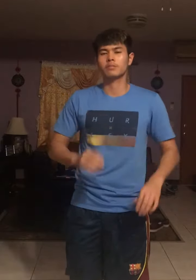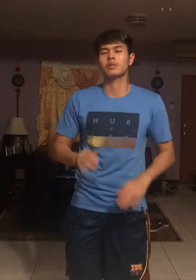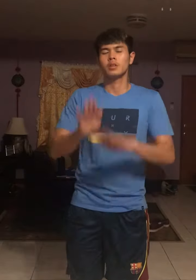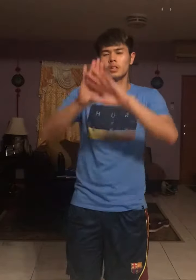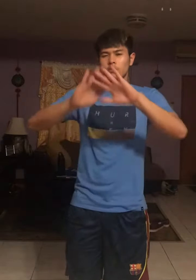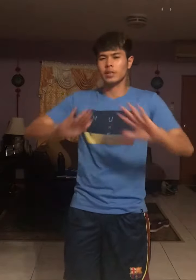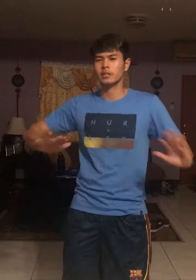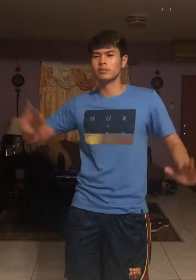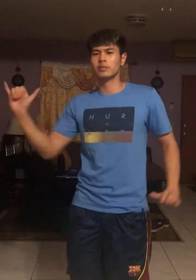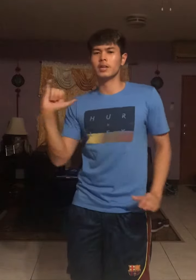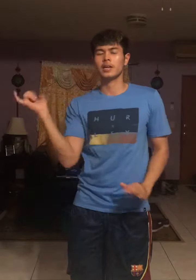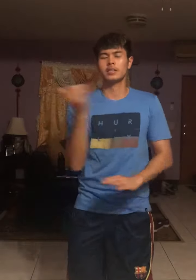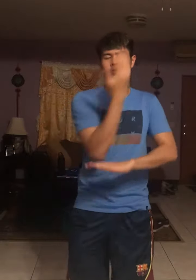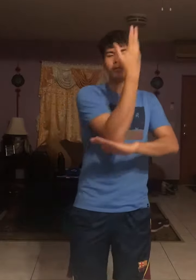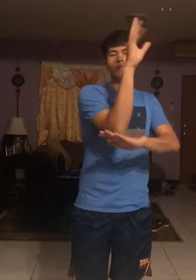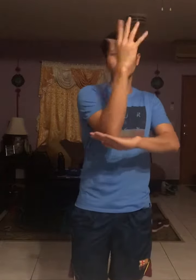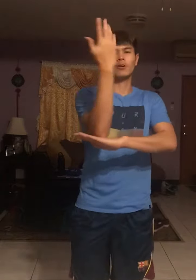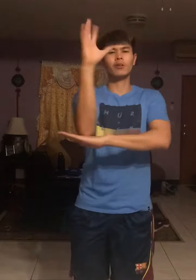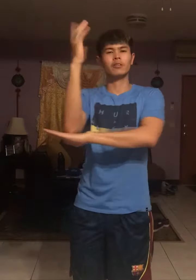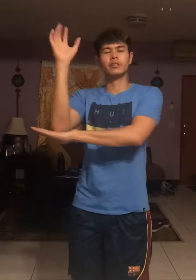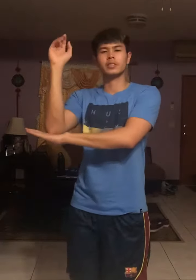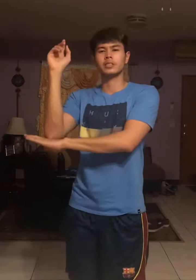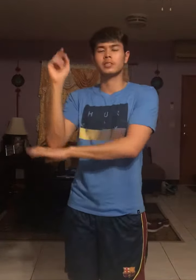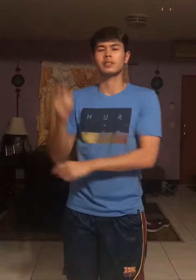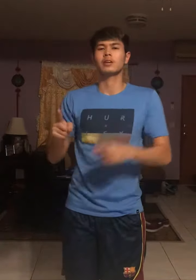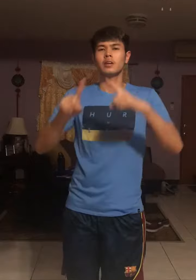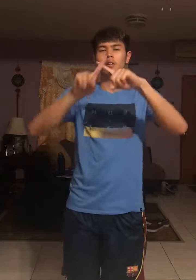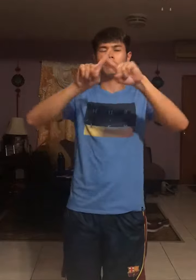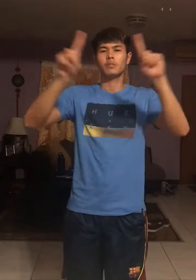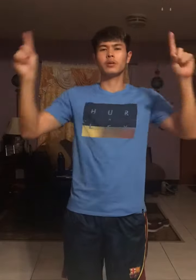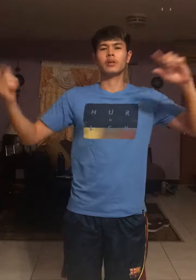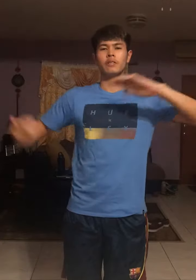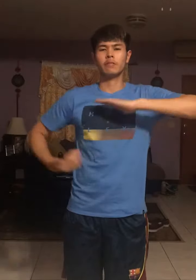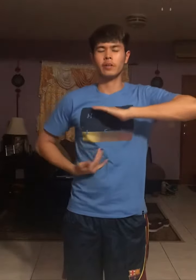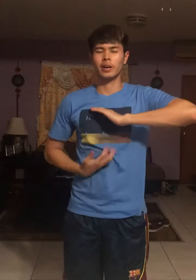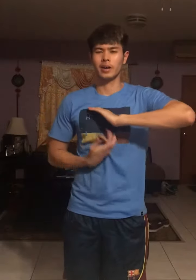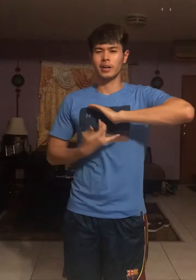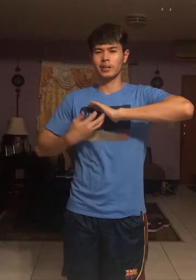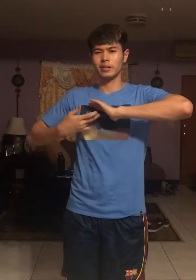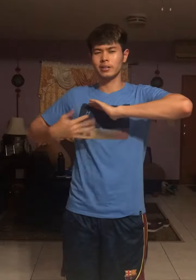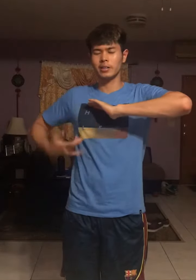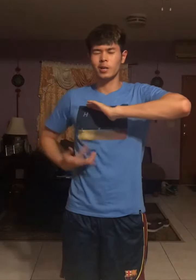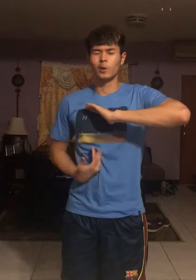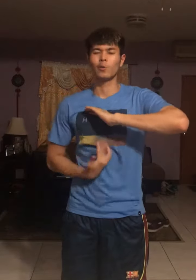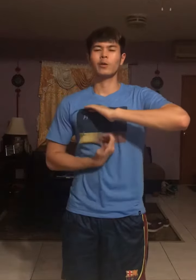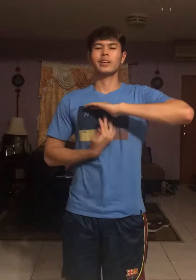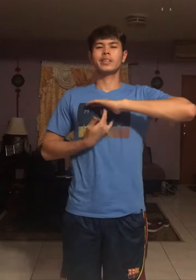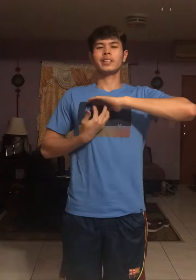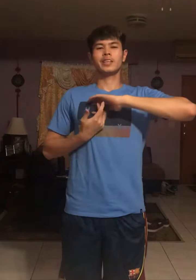Tranquil as a forest, but on fire within